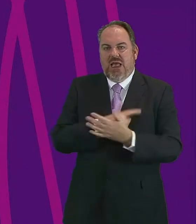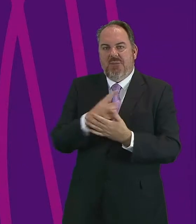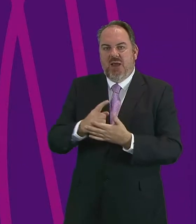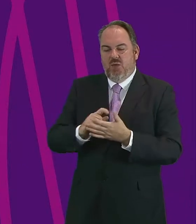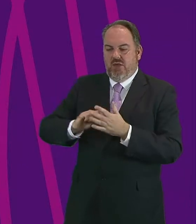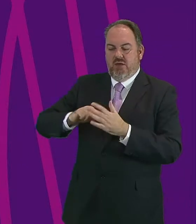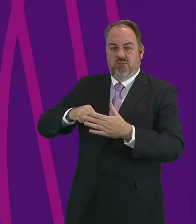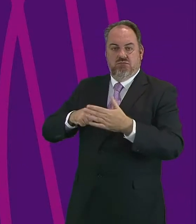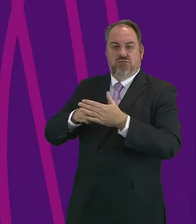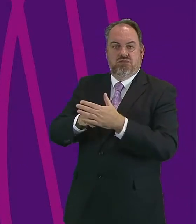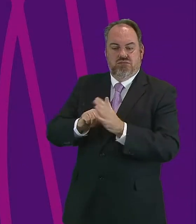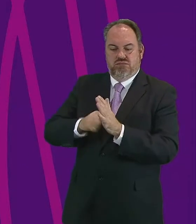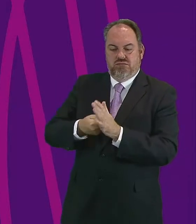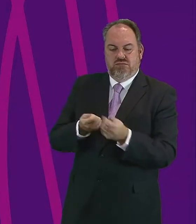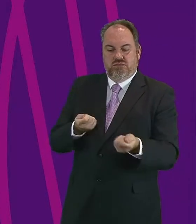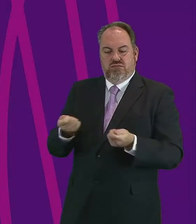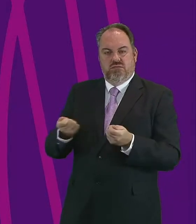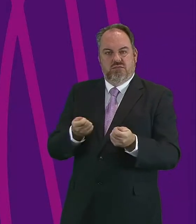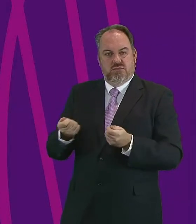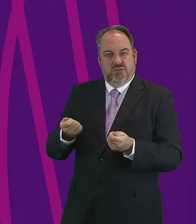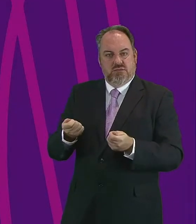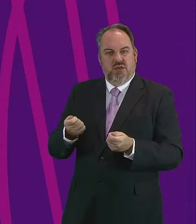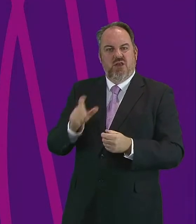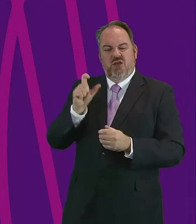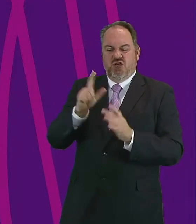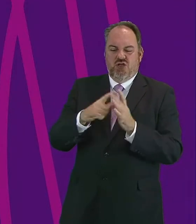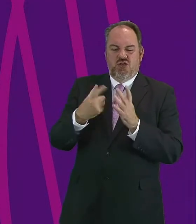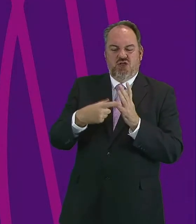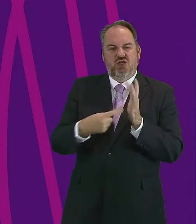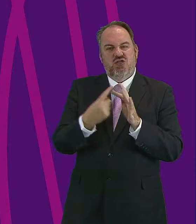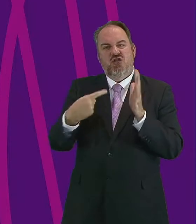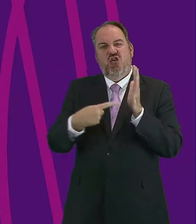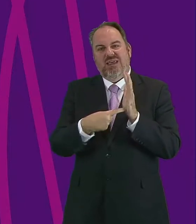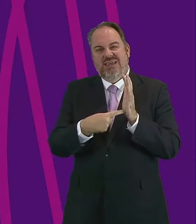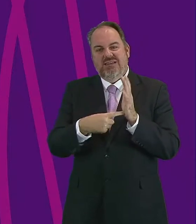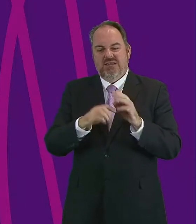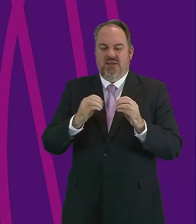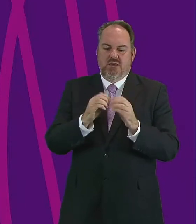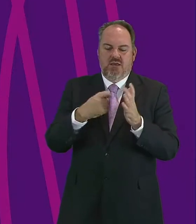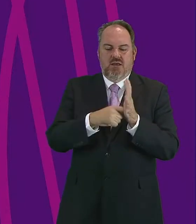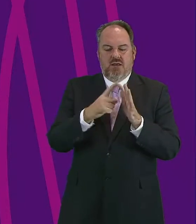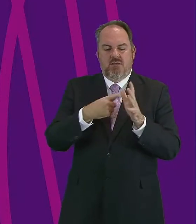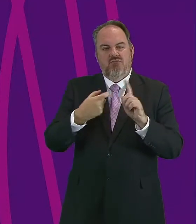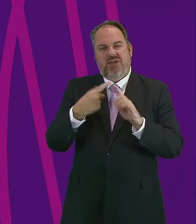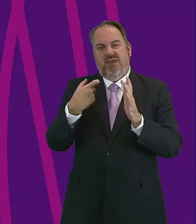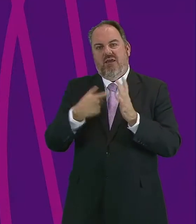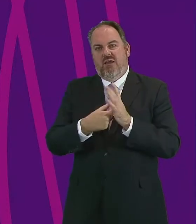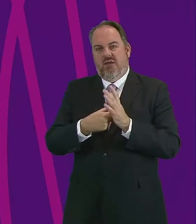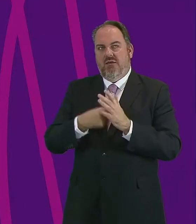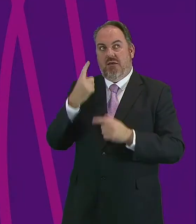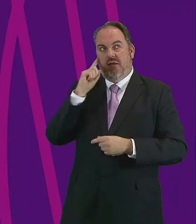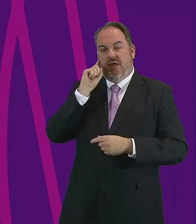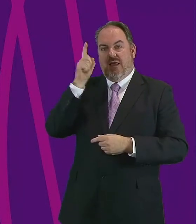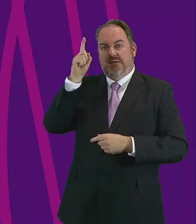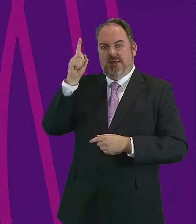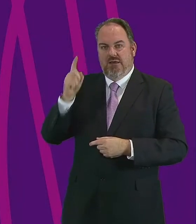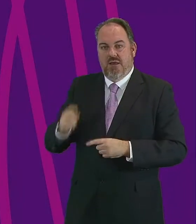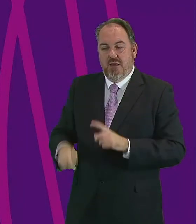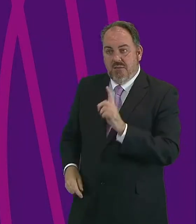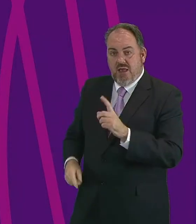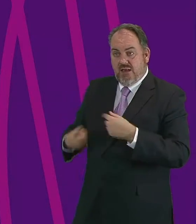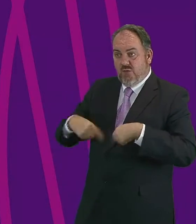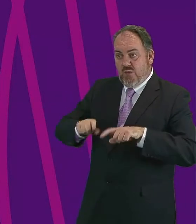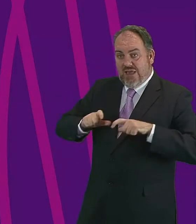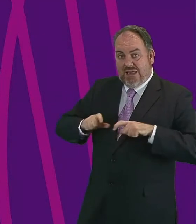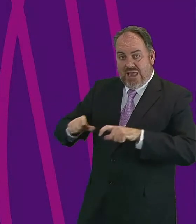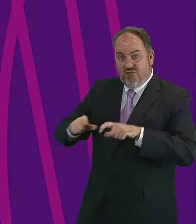and I think it is important, like the government said at the outset of this virus, that we should treat the public as grown-ups, particularly if we want to make sure that we keep up compliance